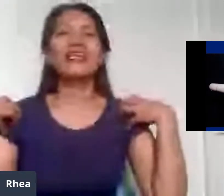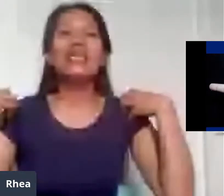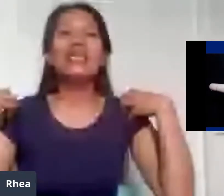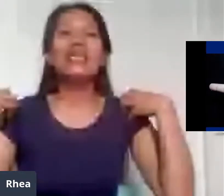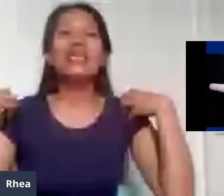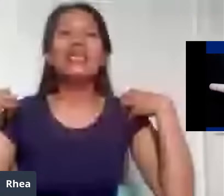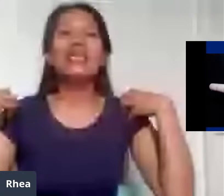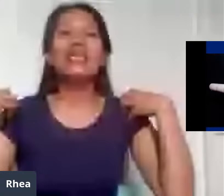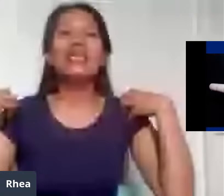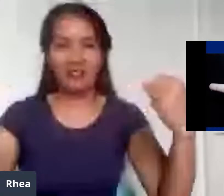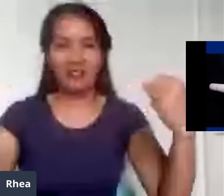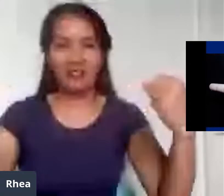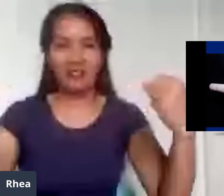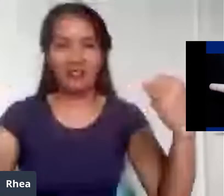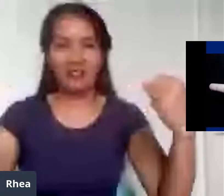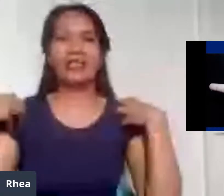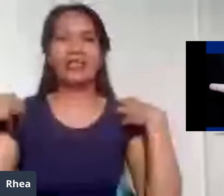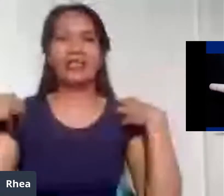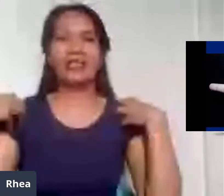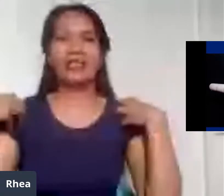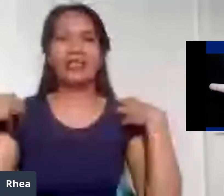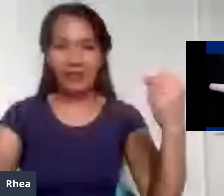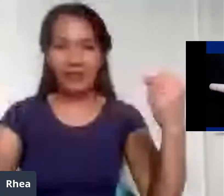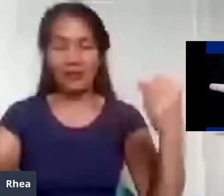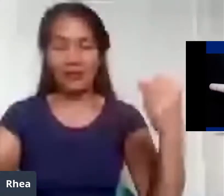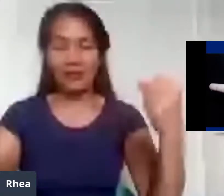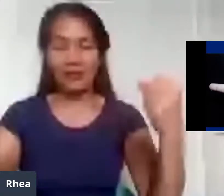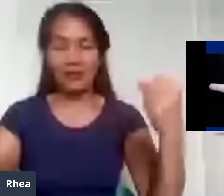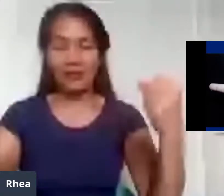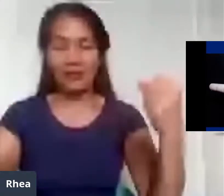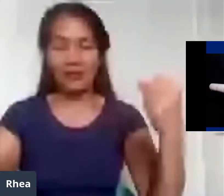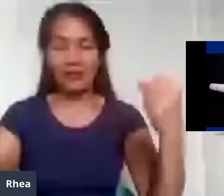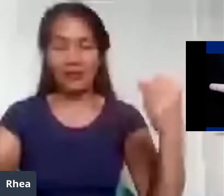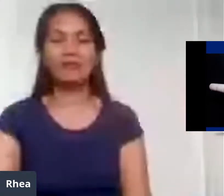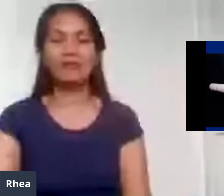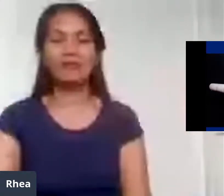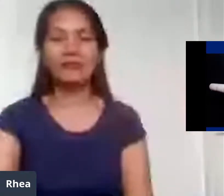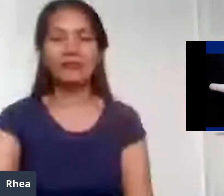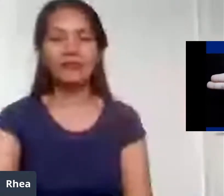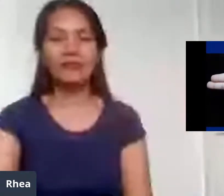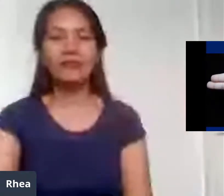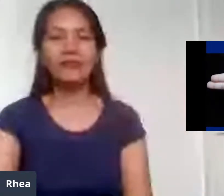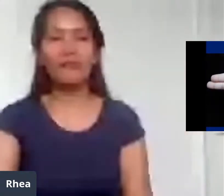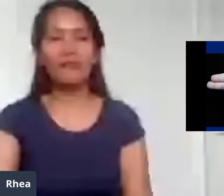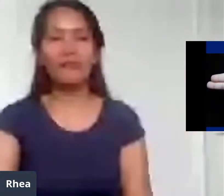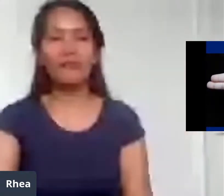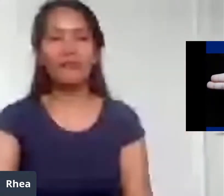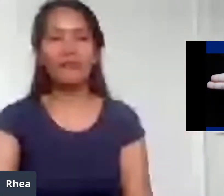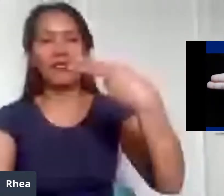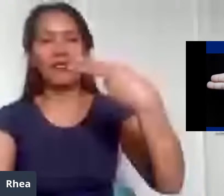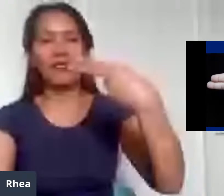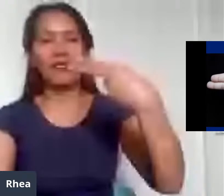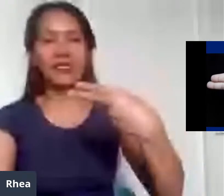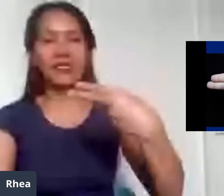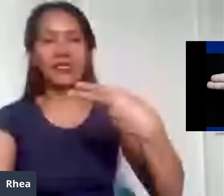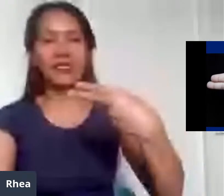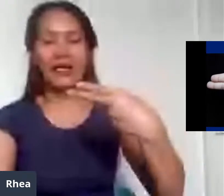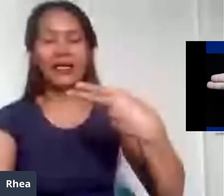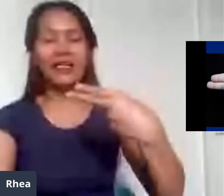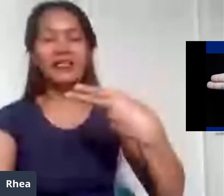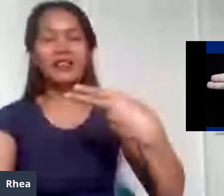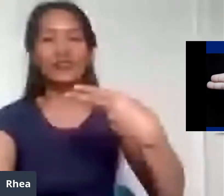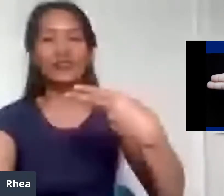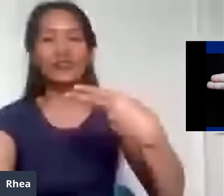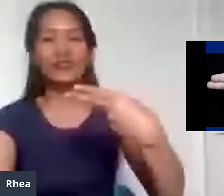prayer that we should be healed. Healed. Once again, letter